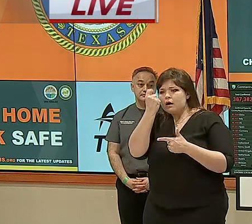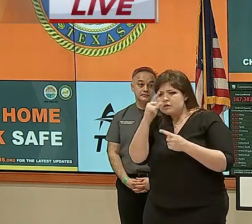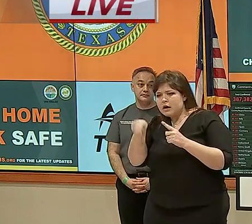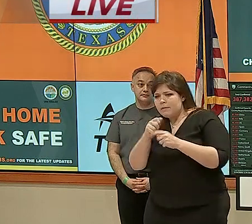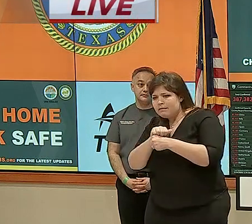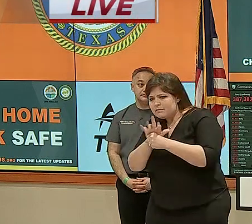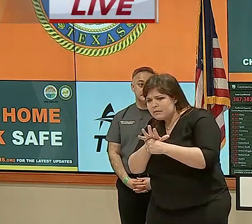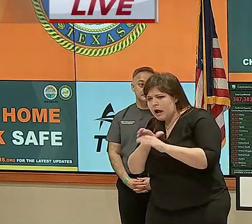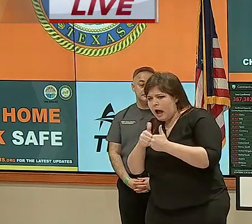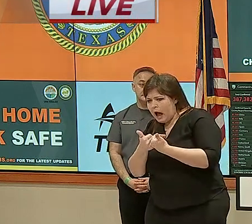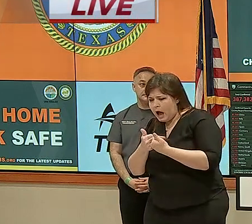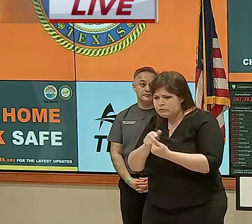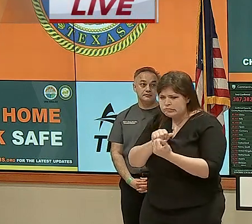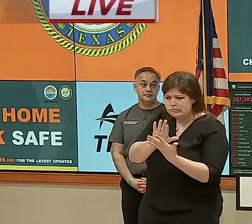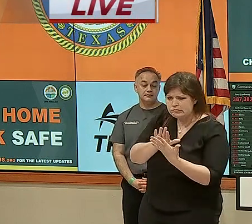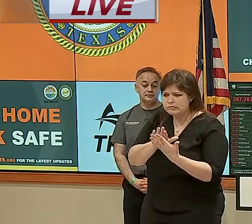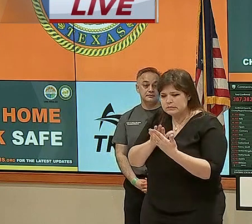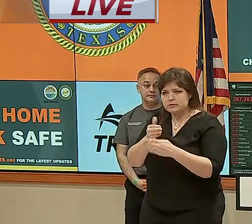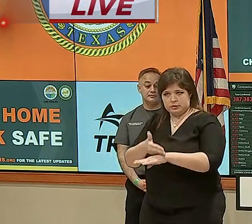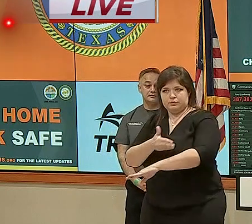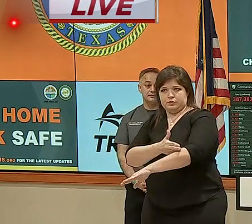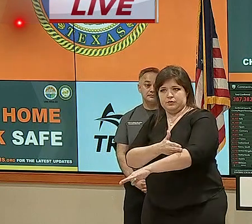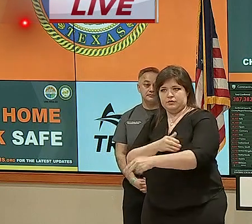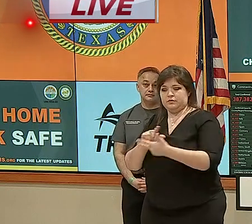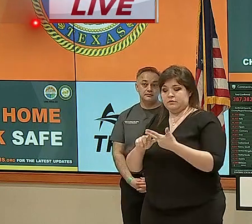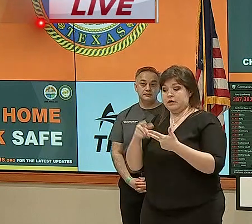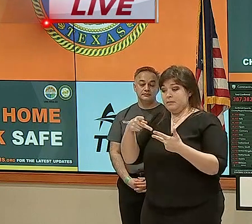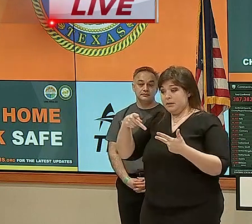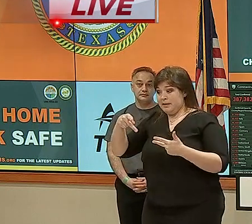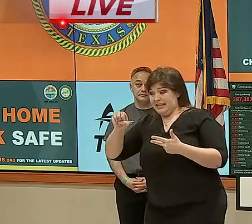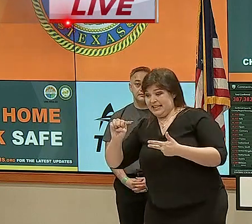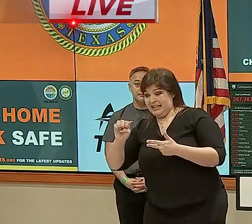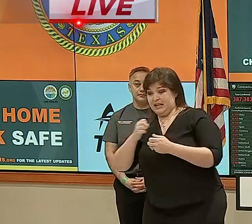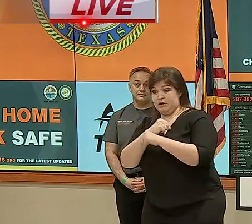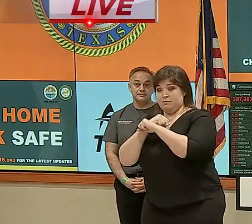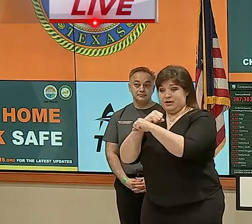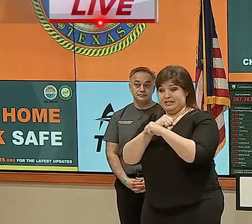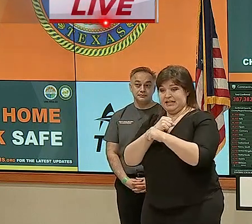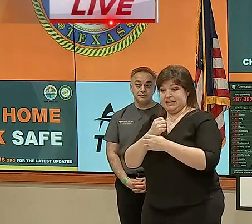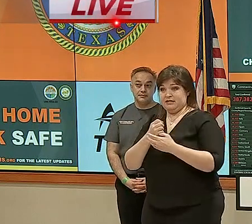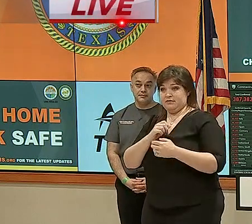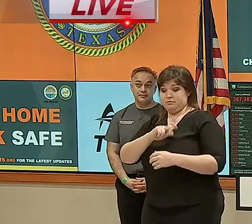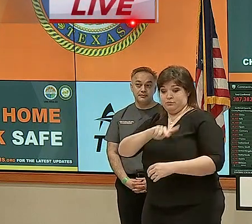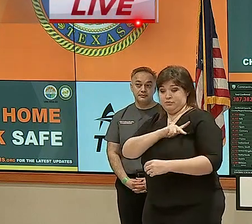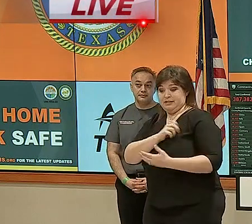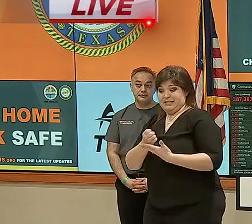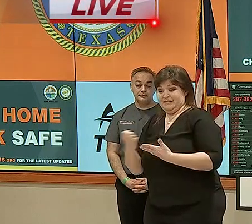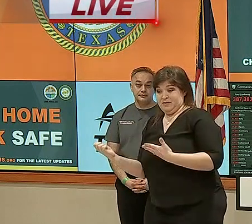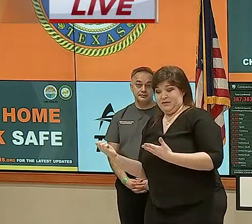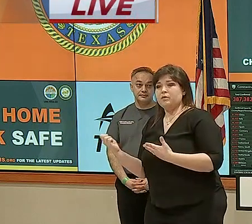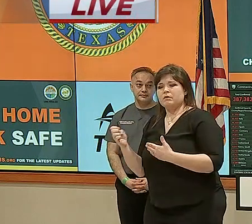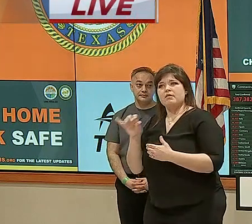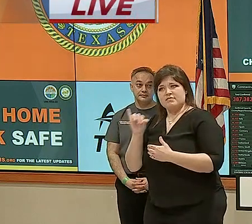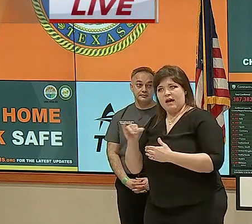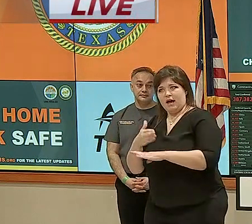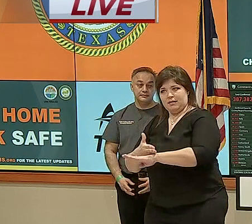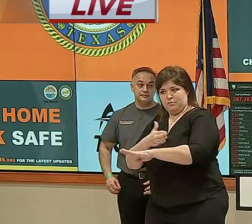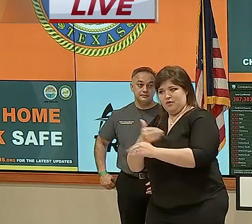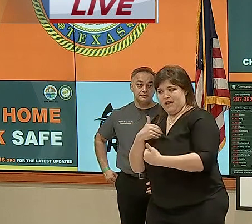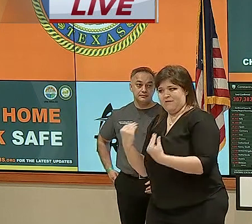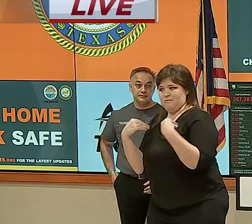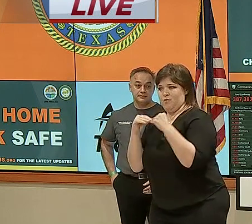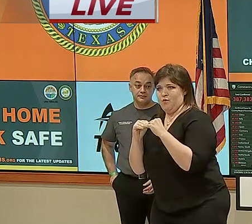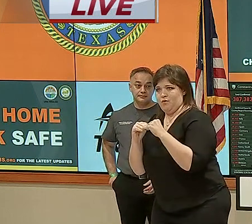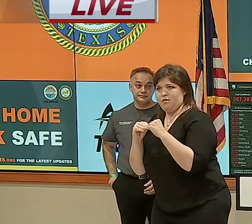PPEs improve, our ability, the ability of the healthcare providers to respond to this disease improve.